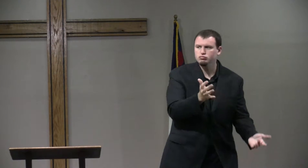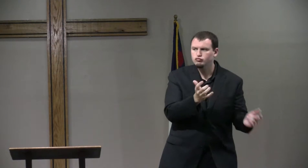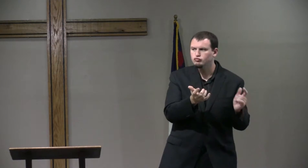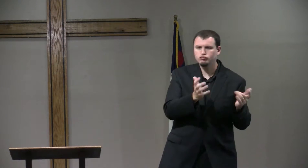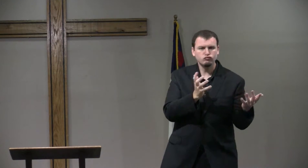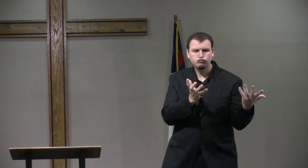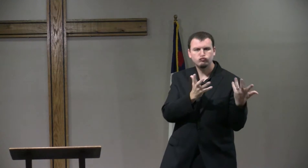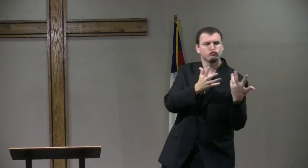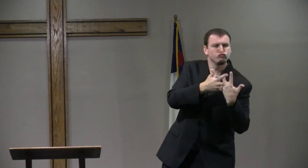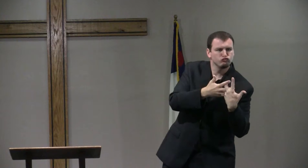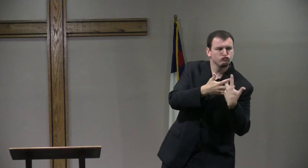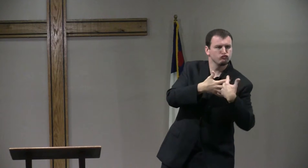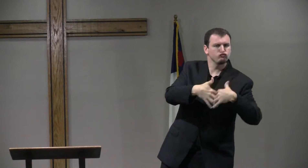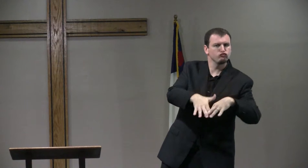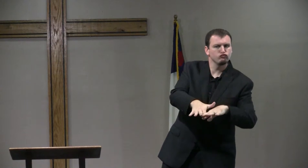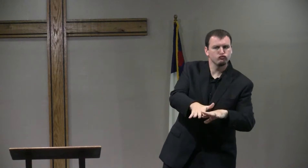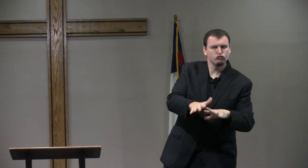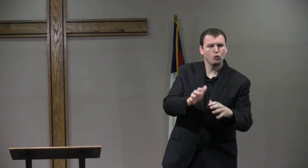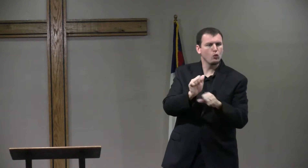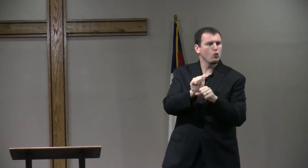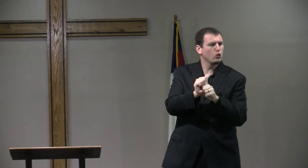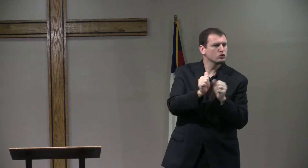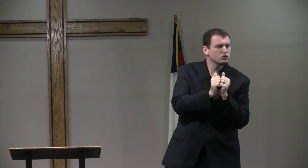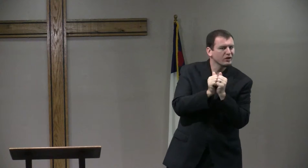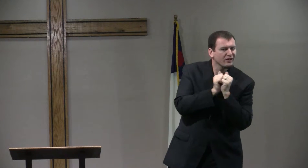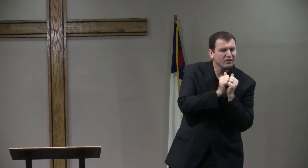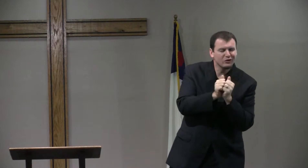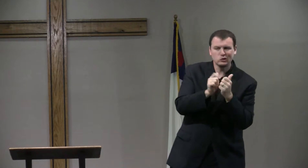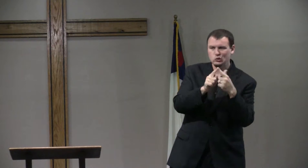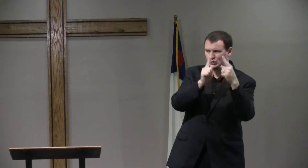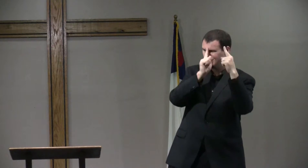can change my behavior this way, or we can work together